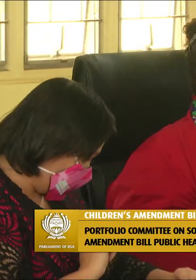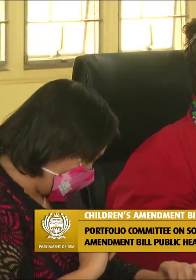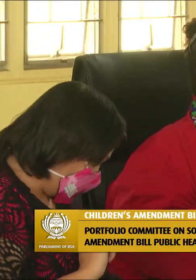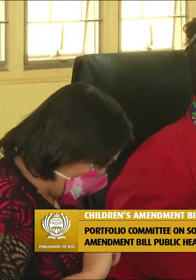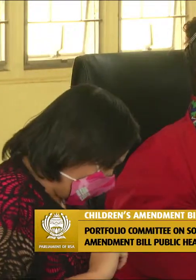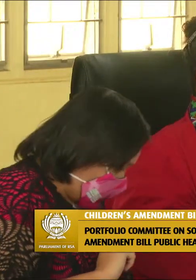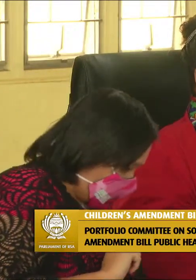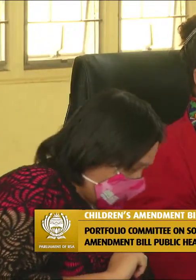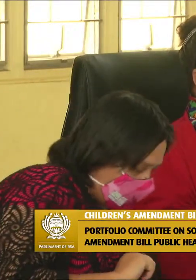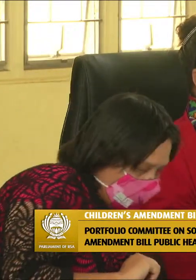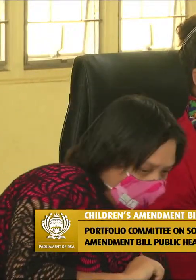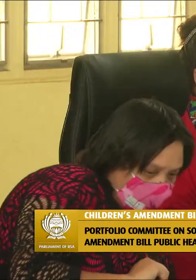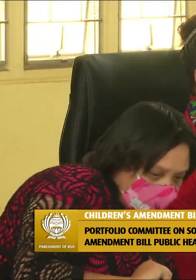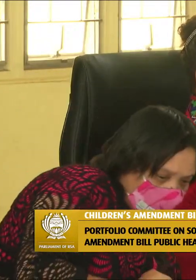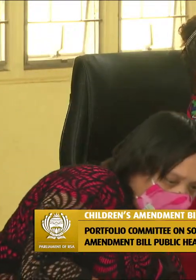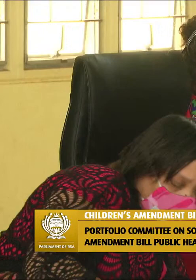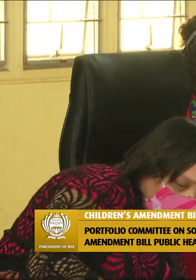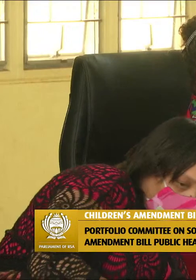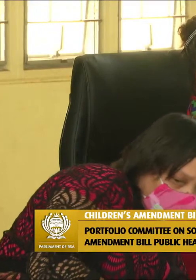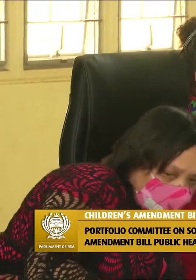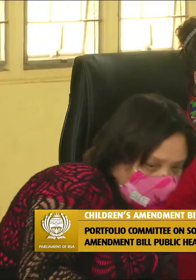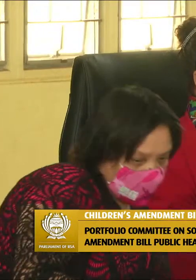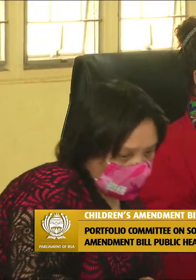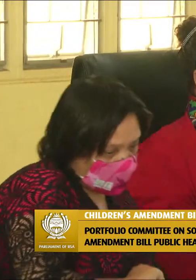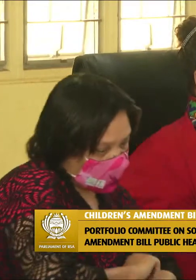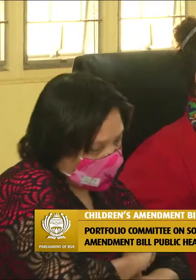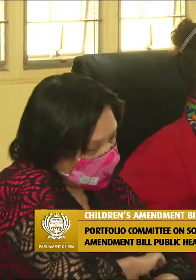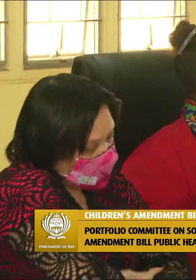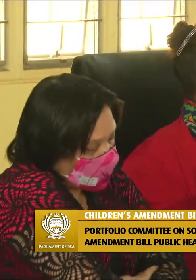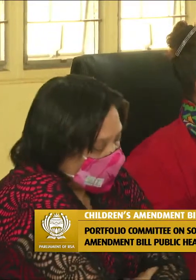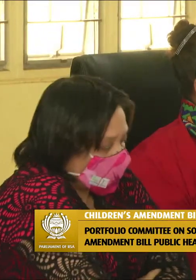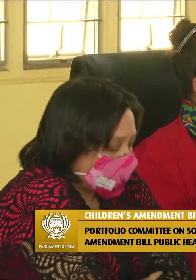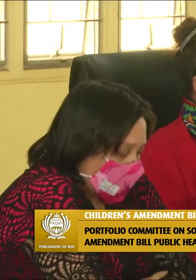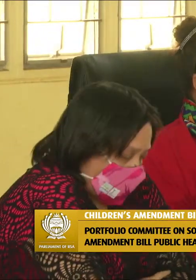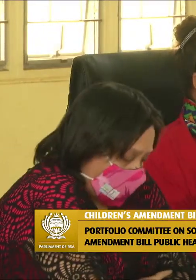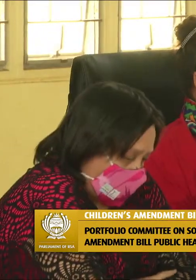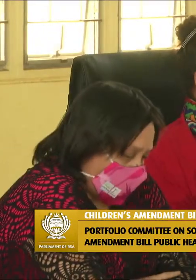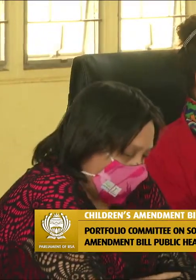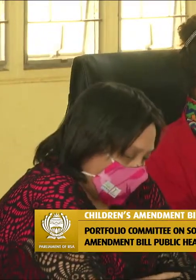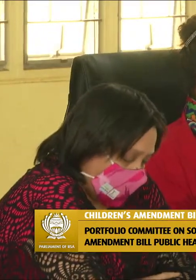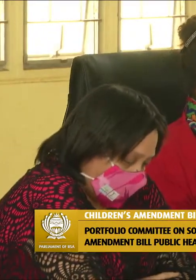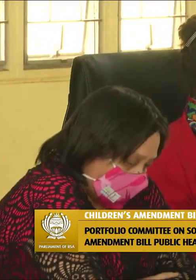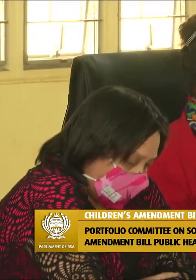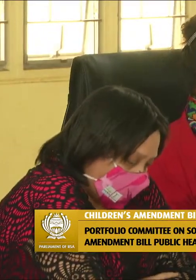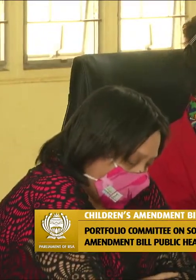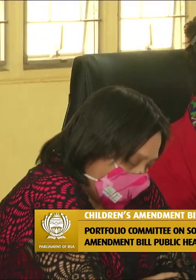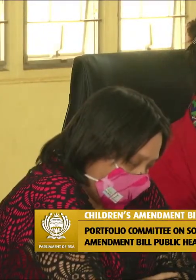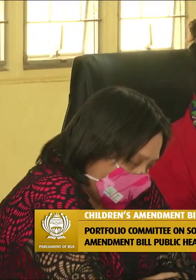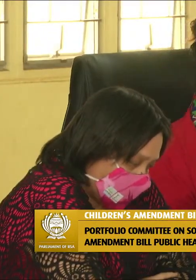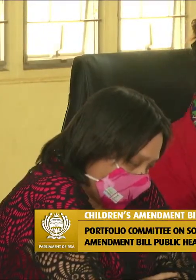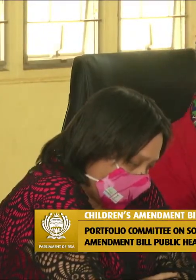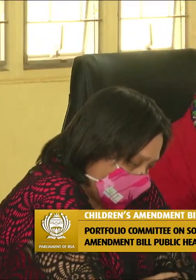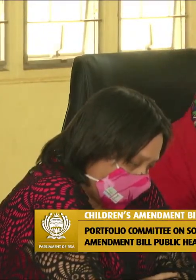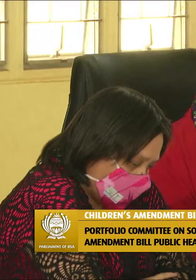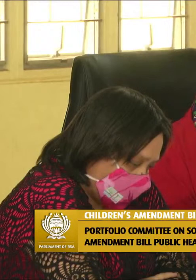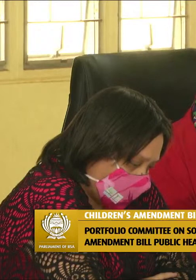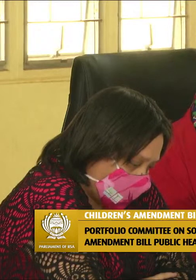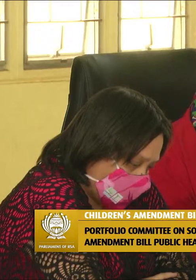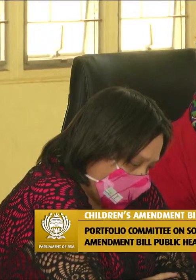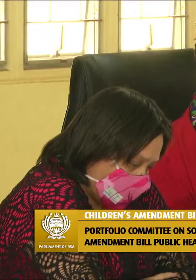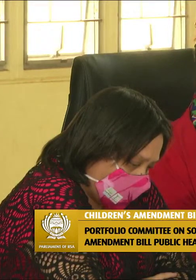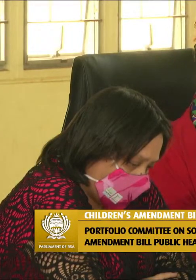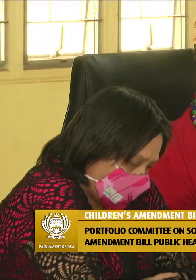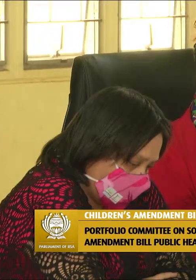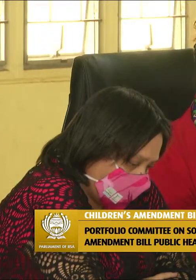many children out there and so many children that are fatherless, that fathers are just not interested in